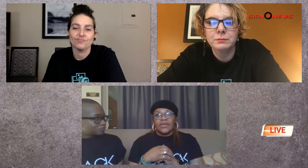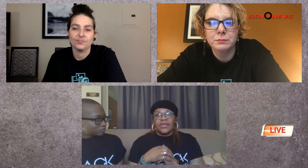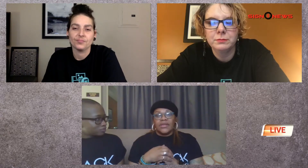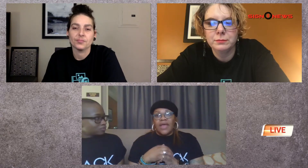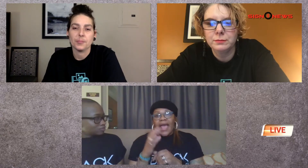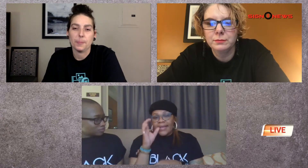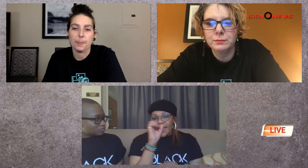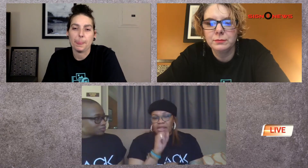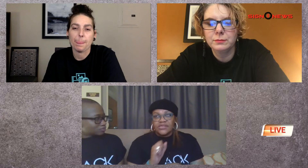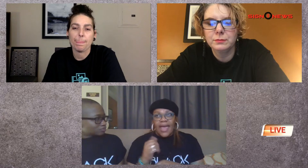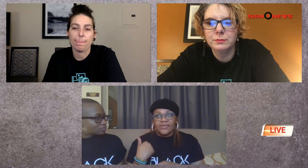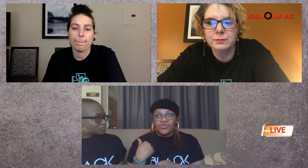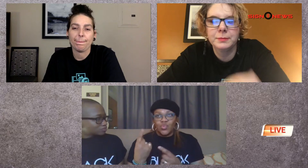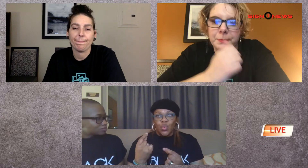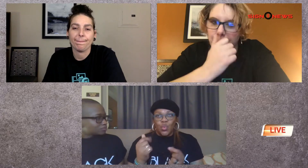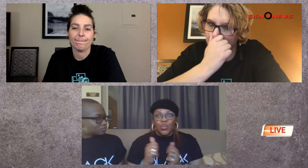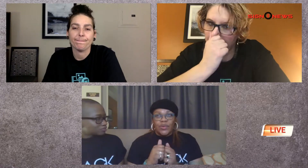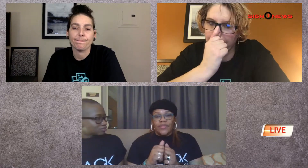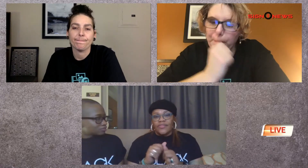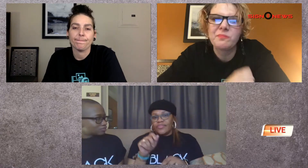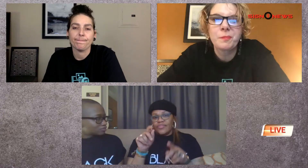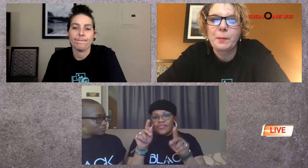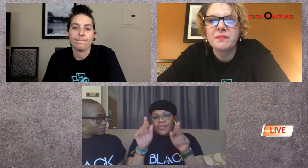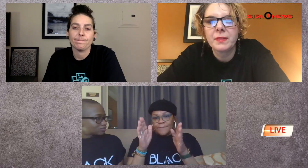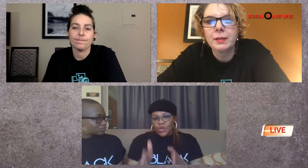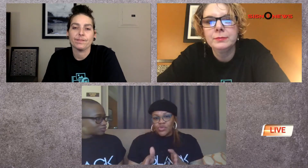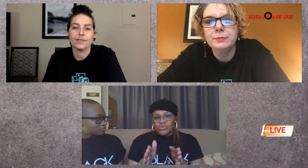continue to support me, but